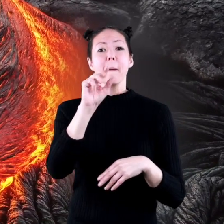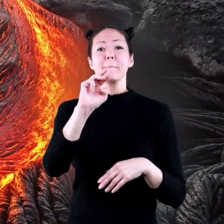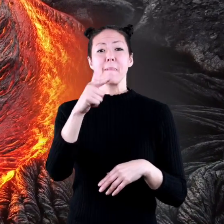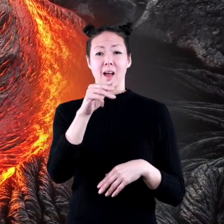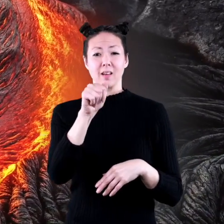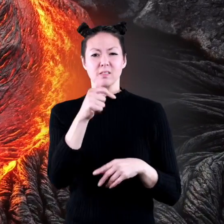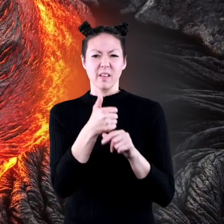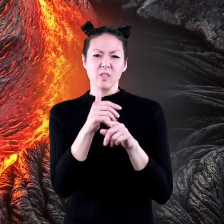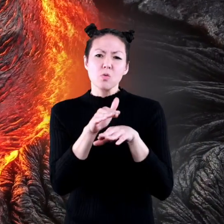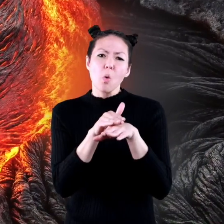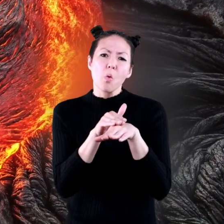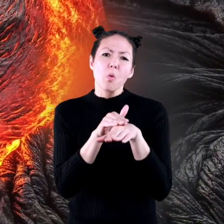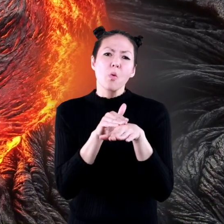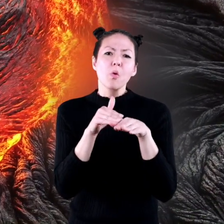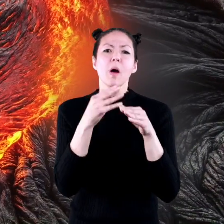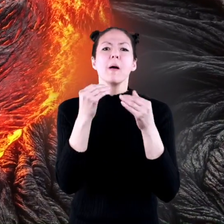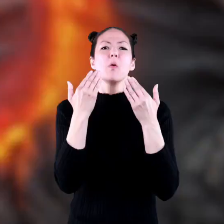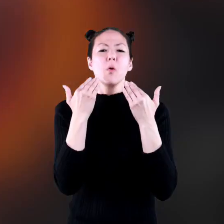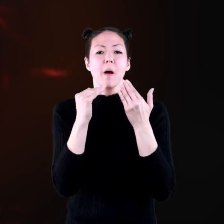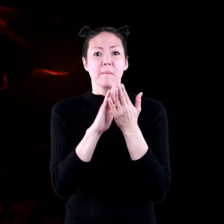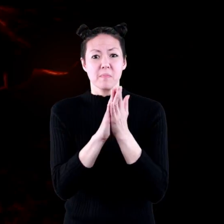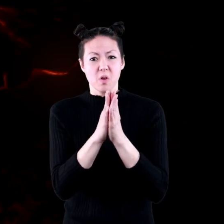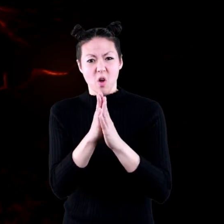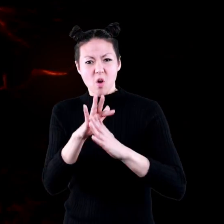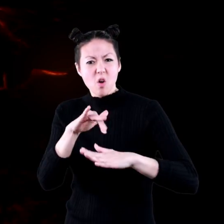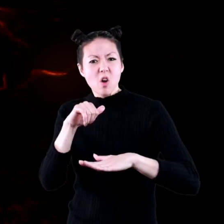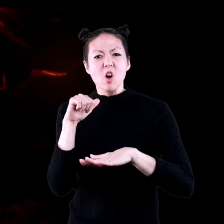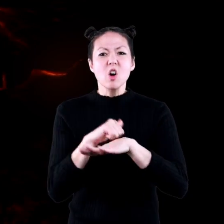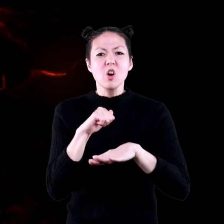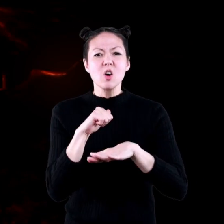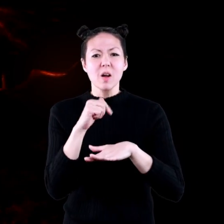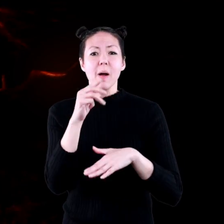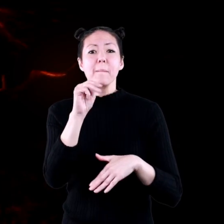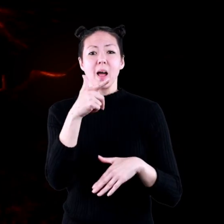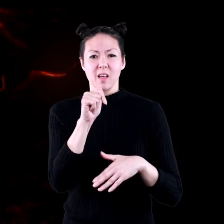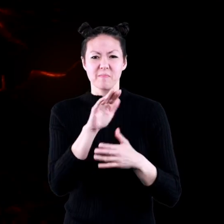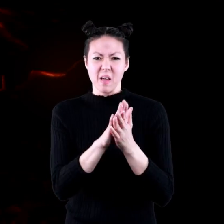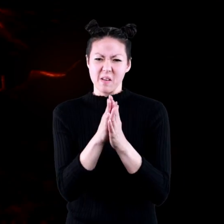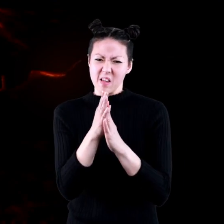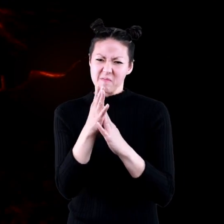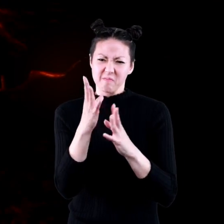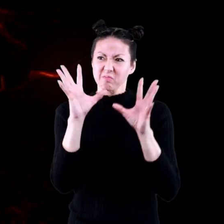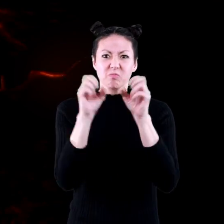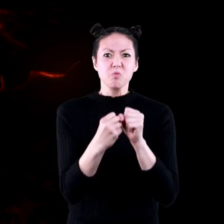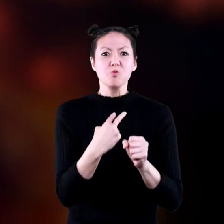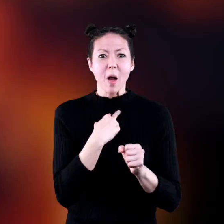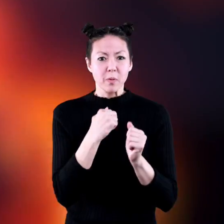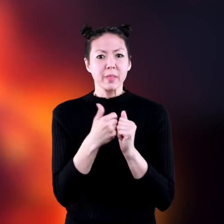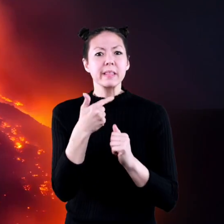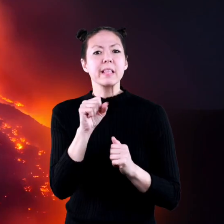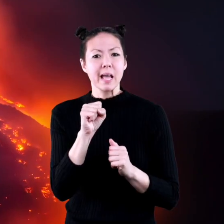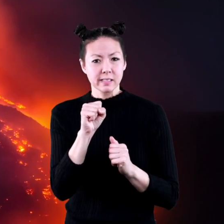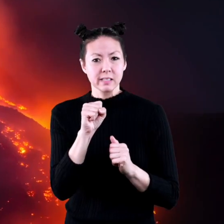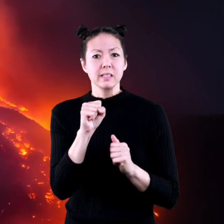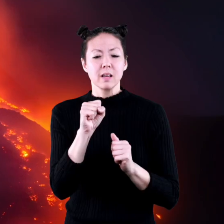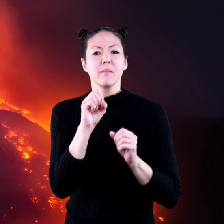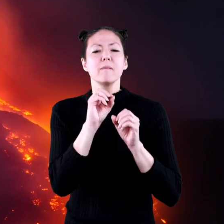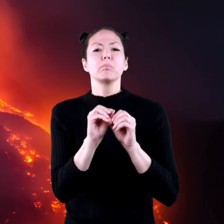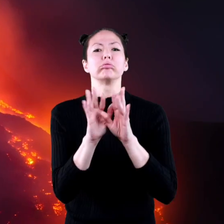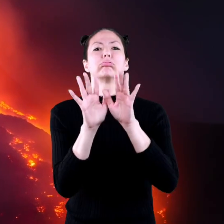Magma can slowly cool and become hardened. Or magma, with trapped gases, can flow and feed a volcano